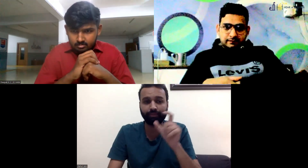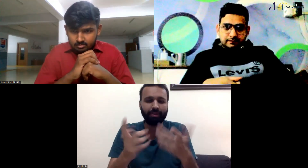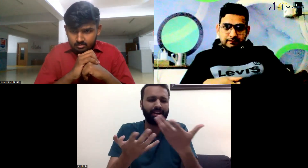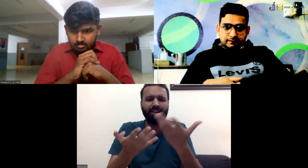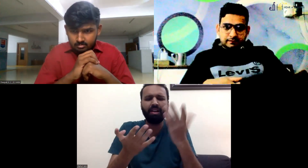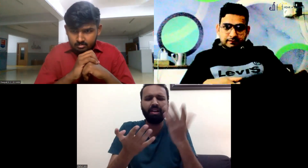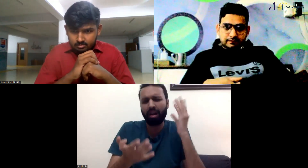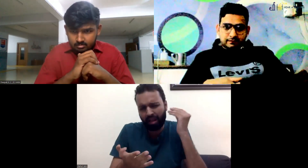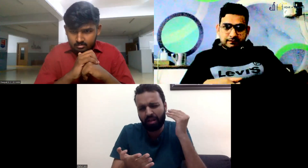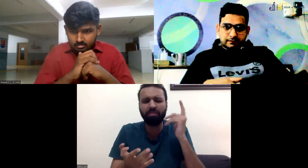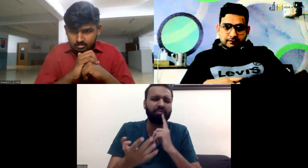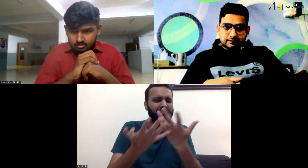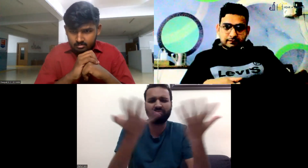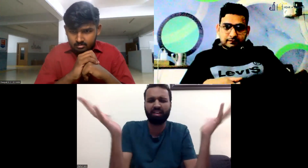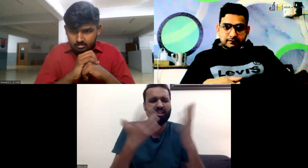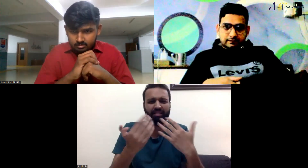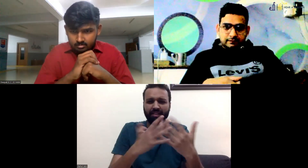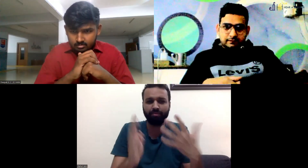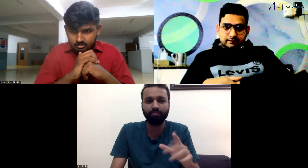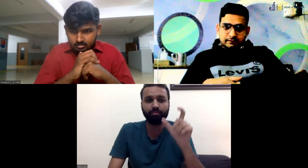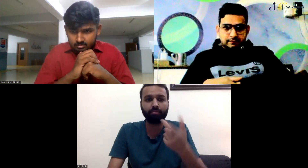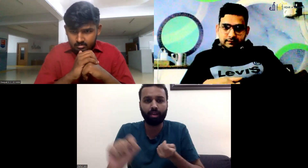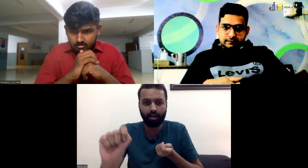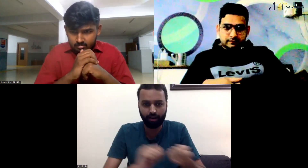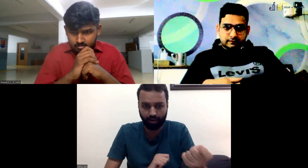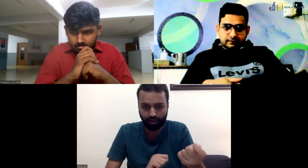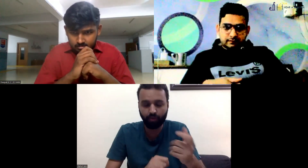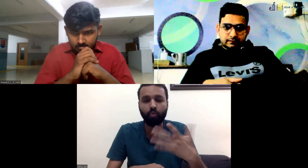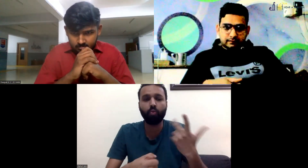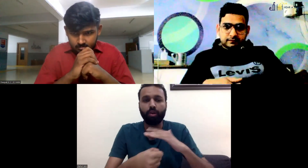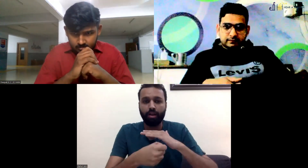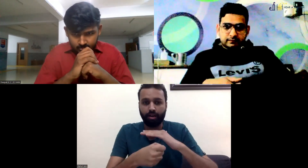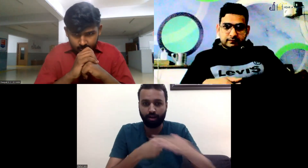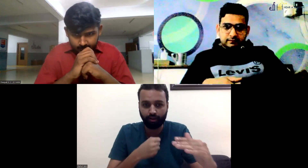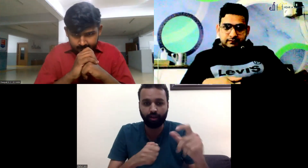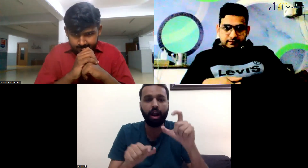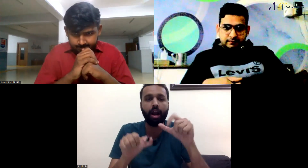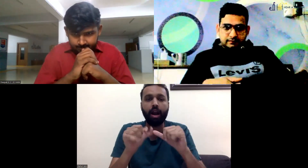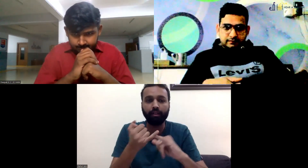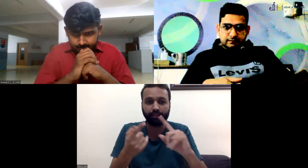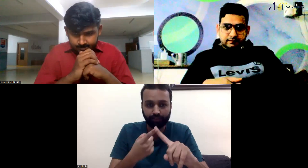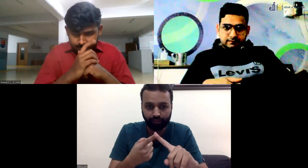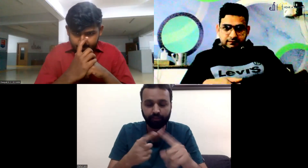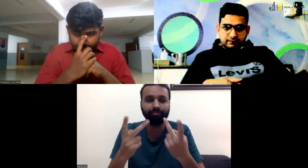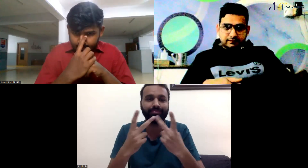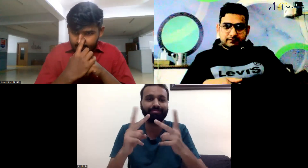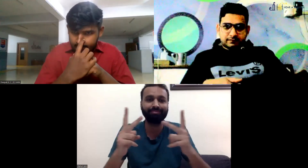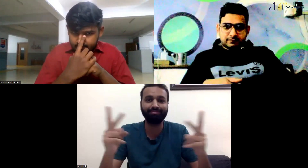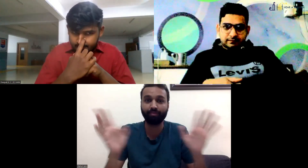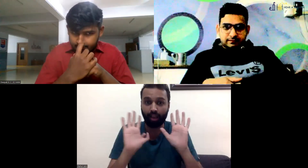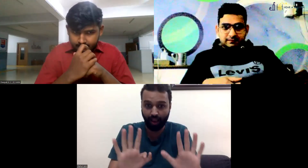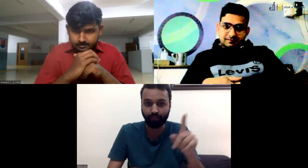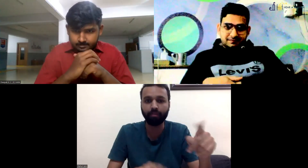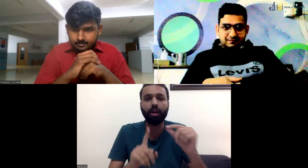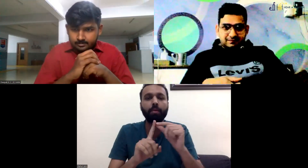passport. It says that you are a person, irrespective whether you're deaf or hearing, and you do not have any